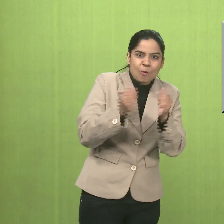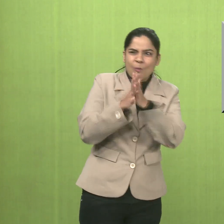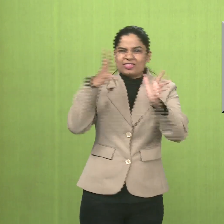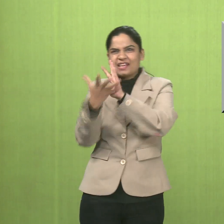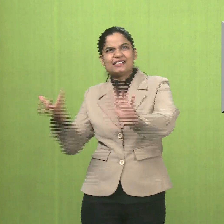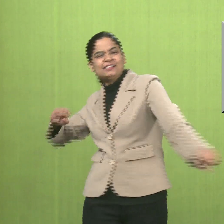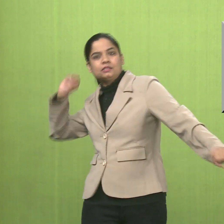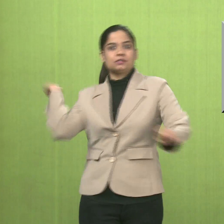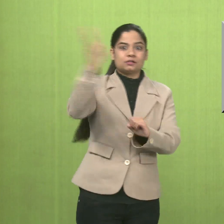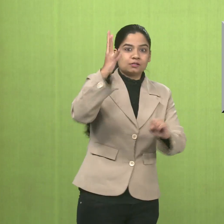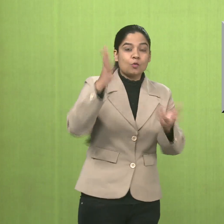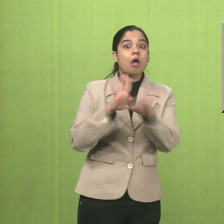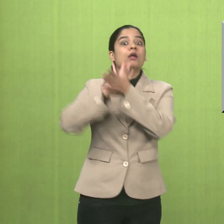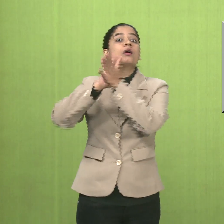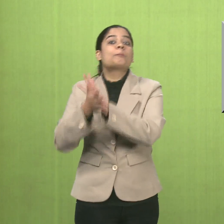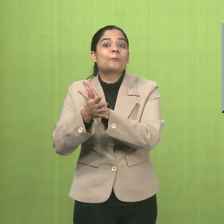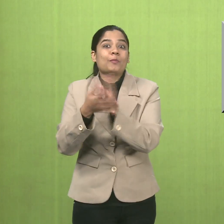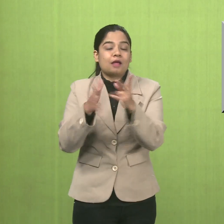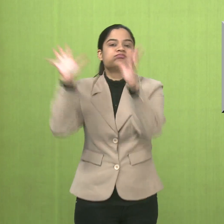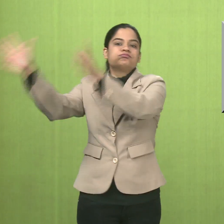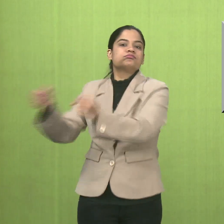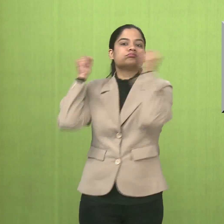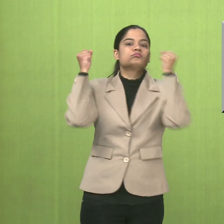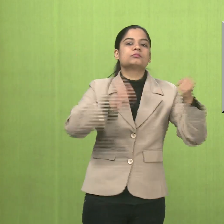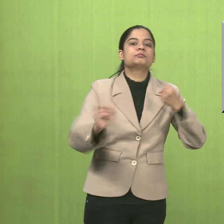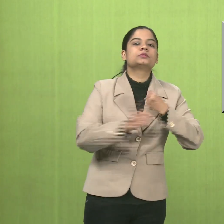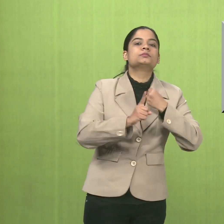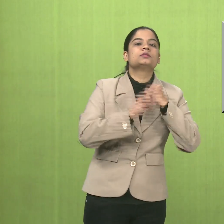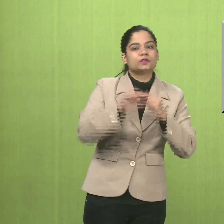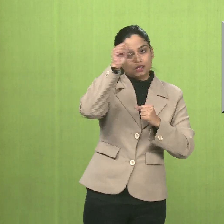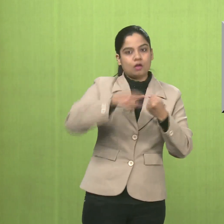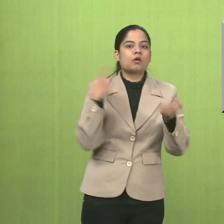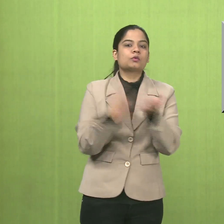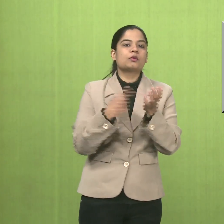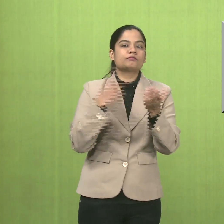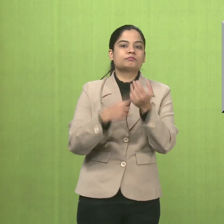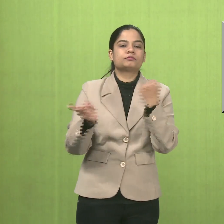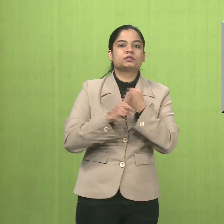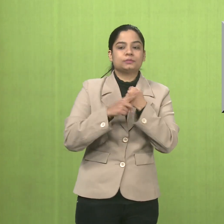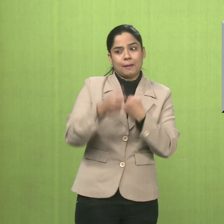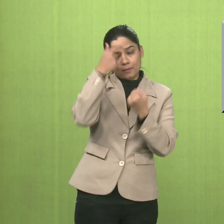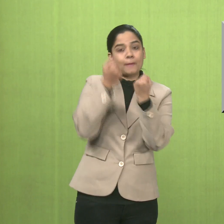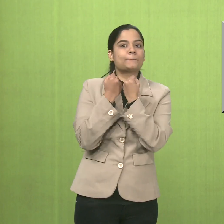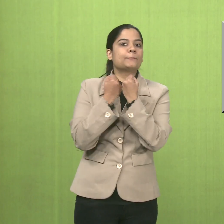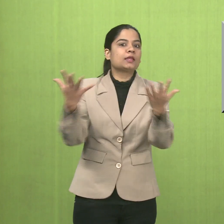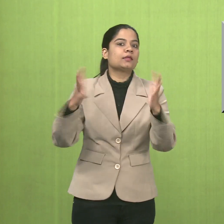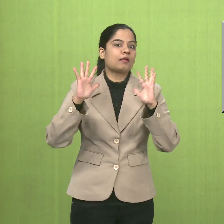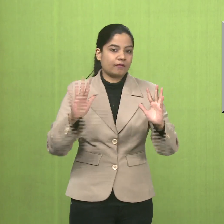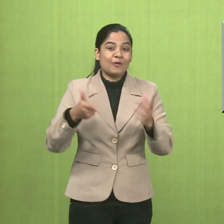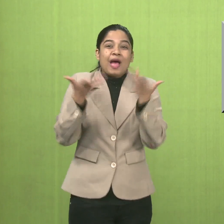any crime is called juvenile delinquency, the violation of the law by young